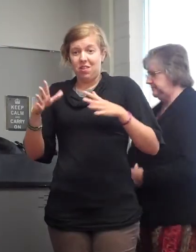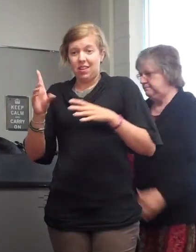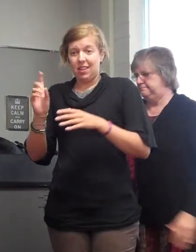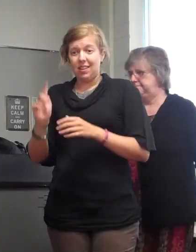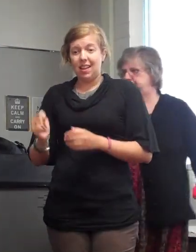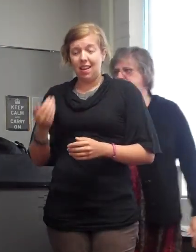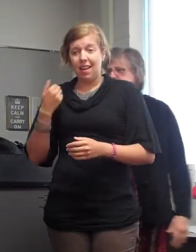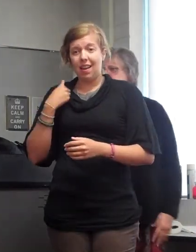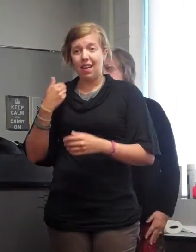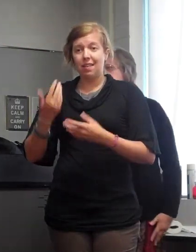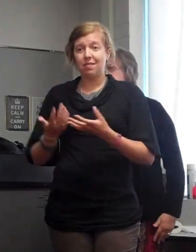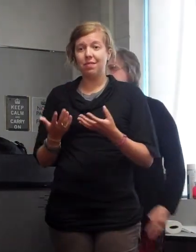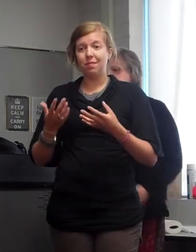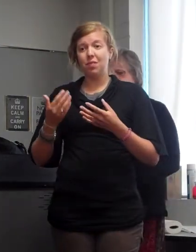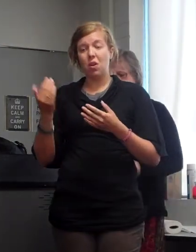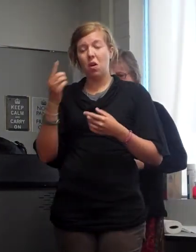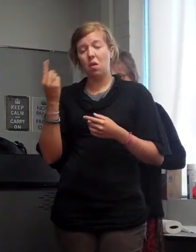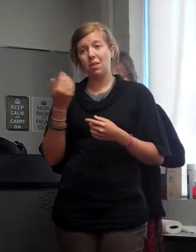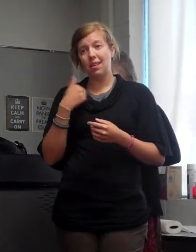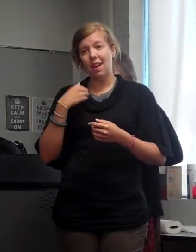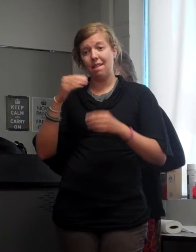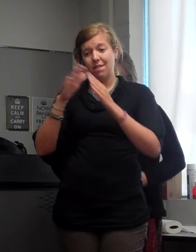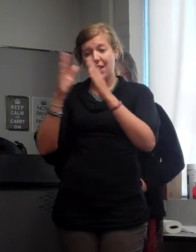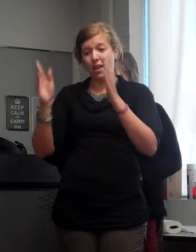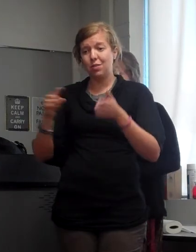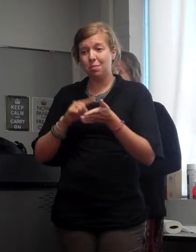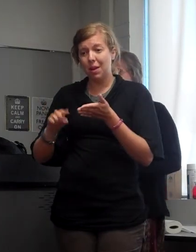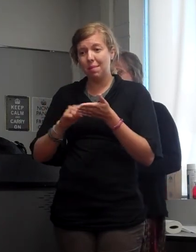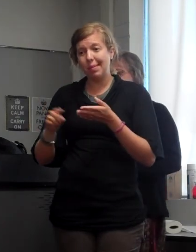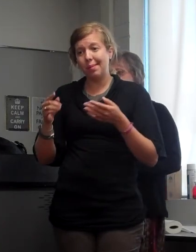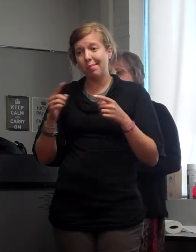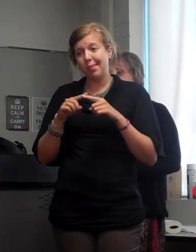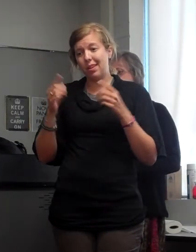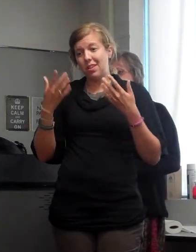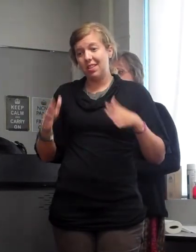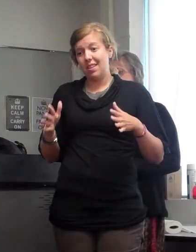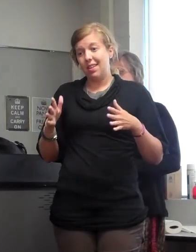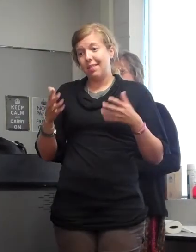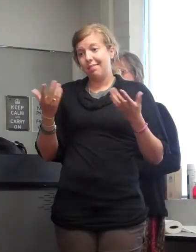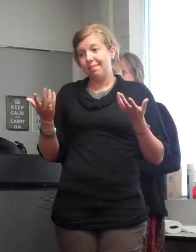have a house payment, but other than that, I hope we never have any other type of debt again.